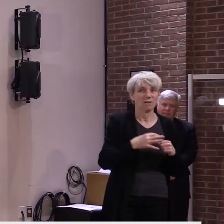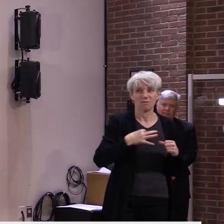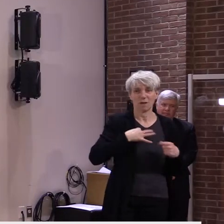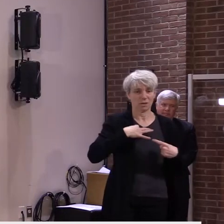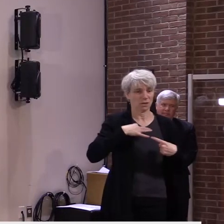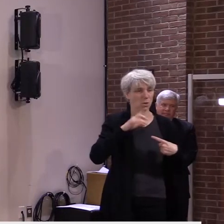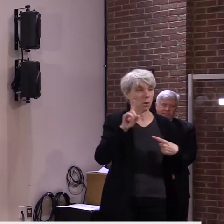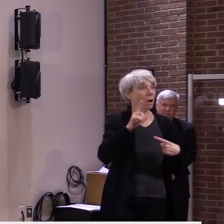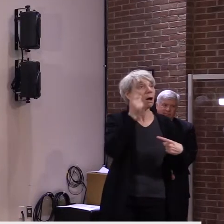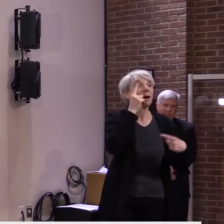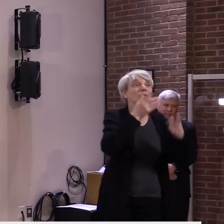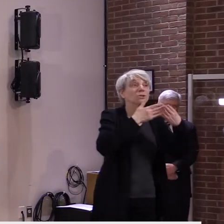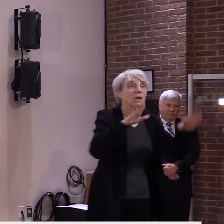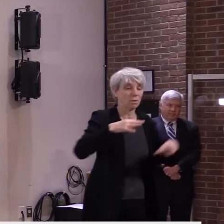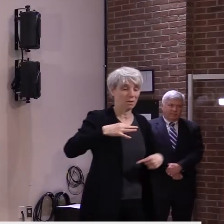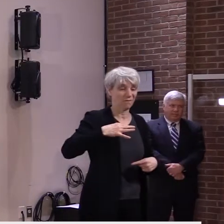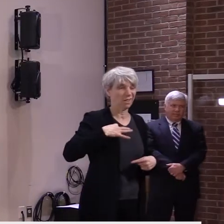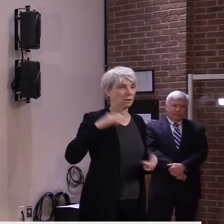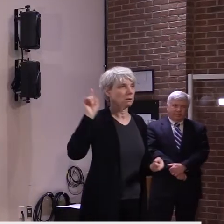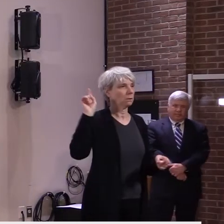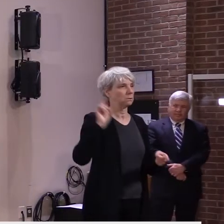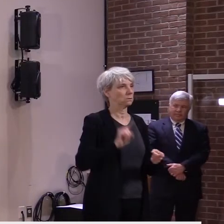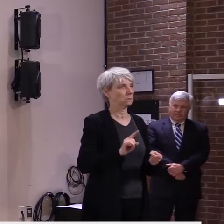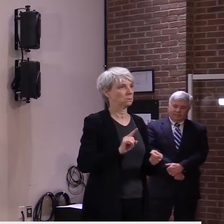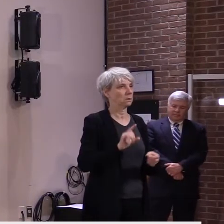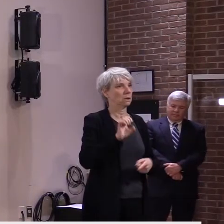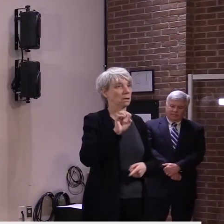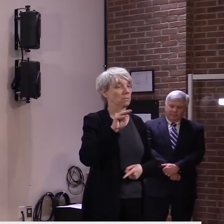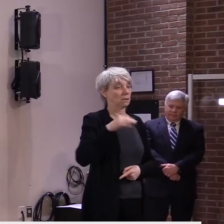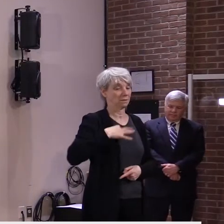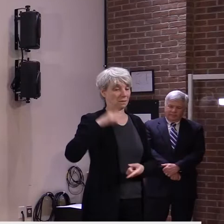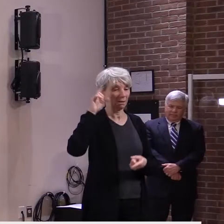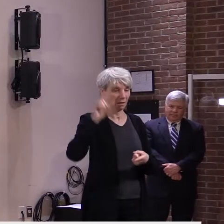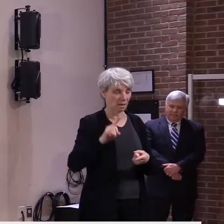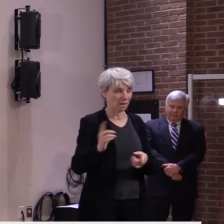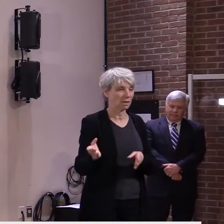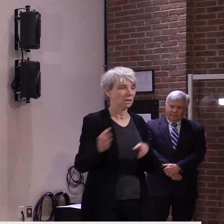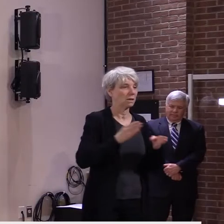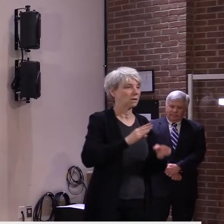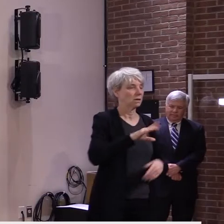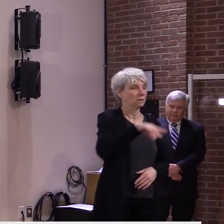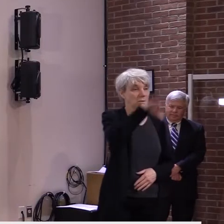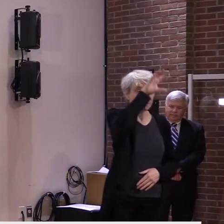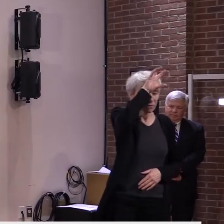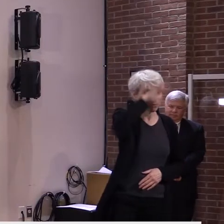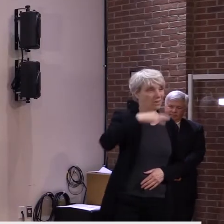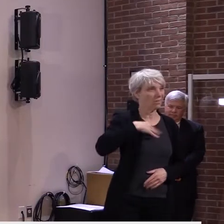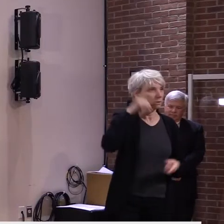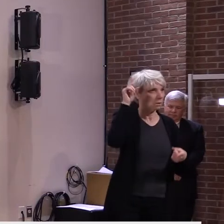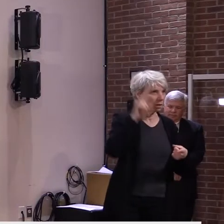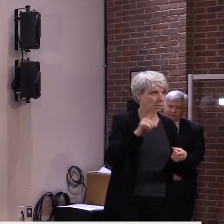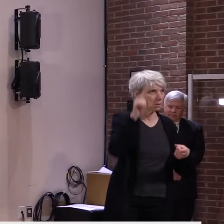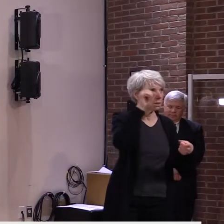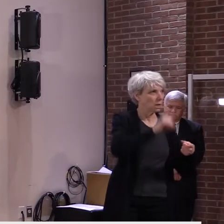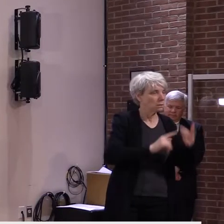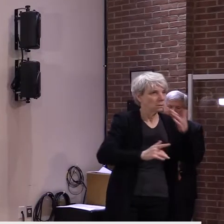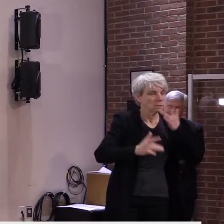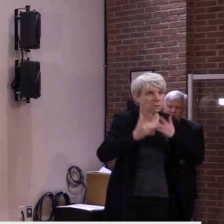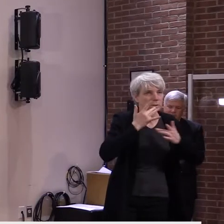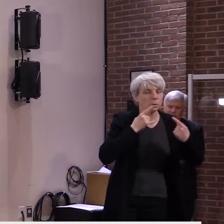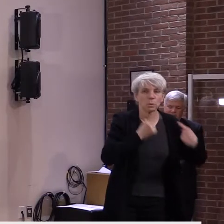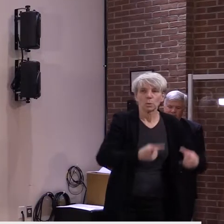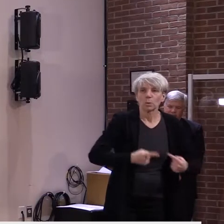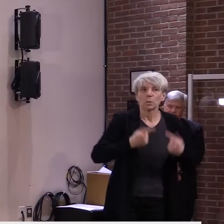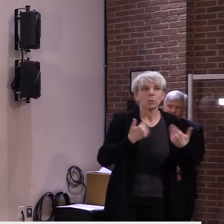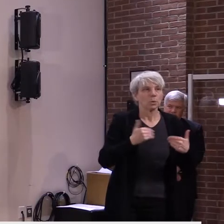EMS being one of those areas, but it also expands to things like volunteer fire departments and other entities. So